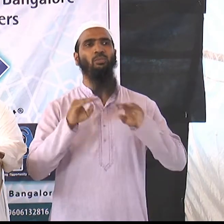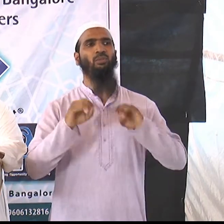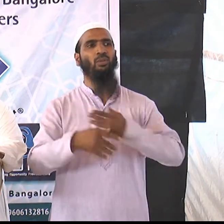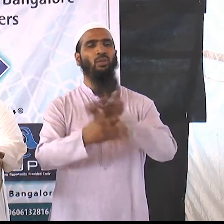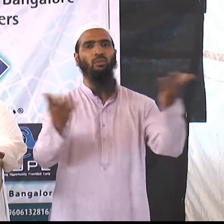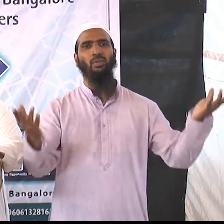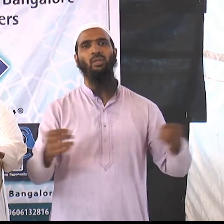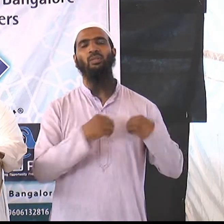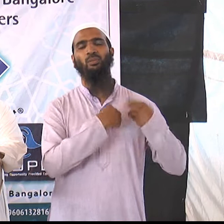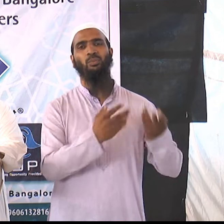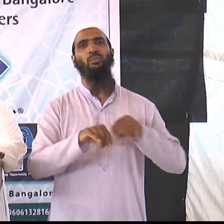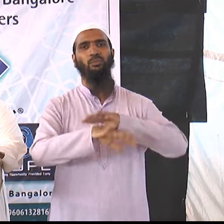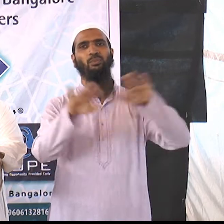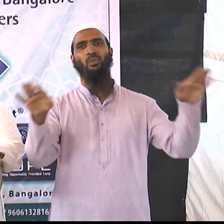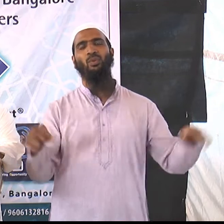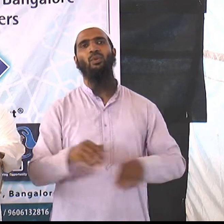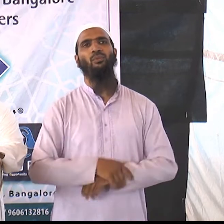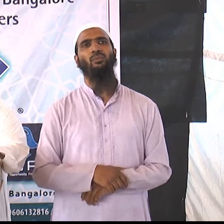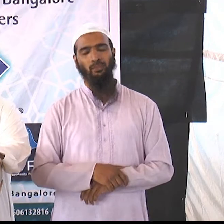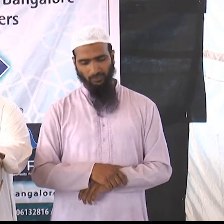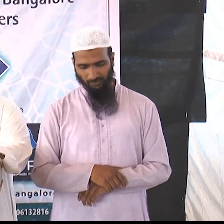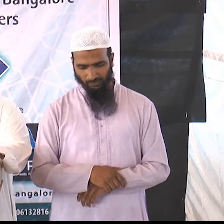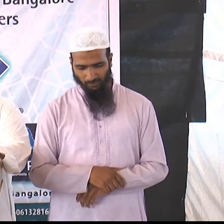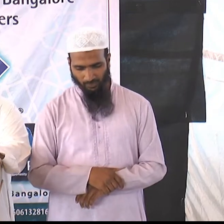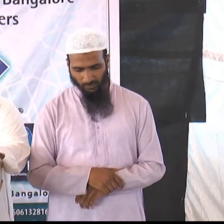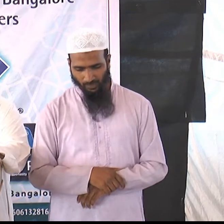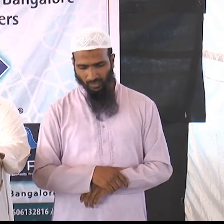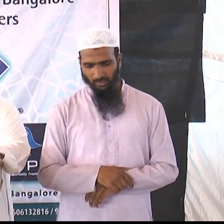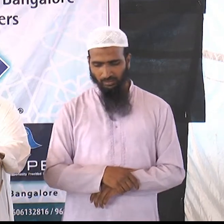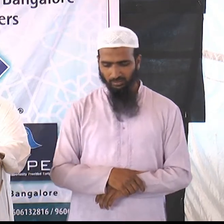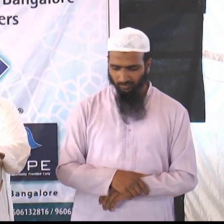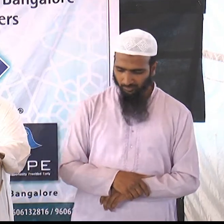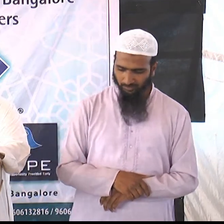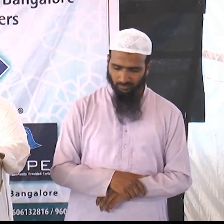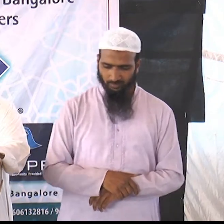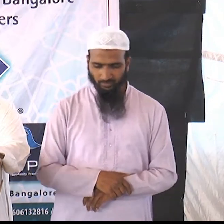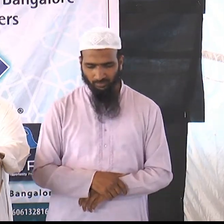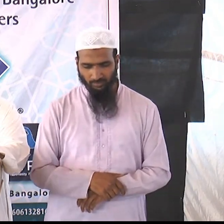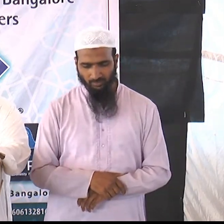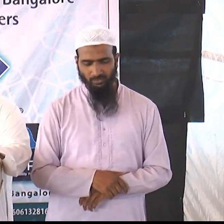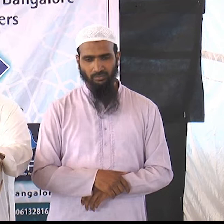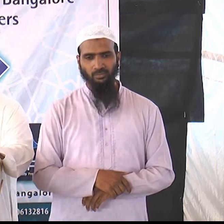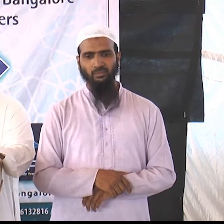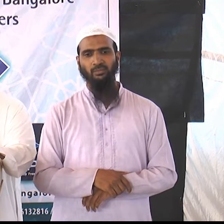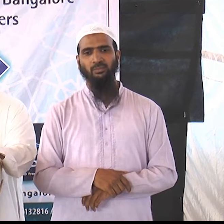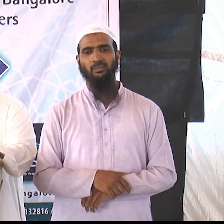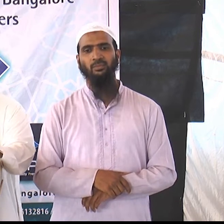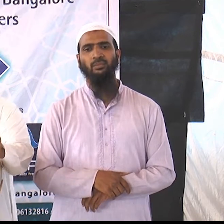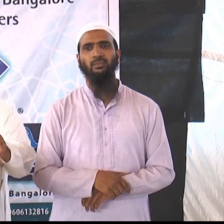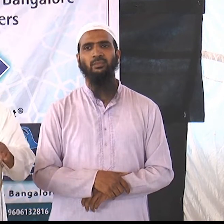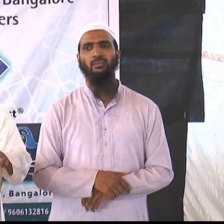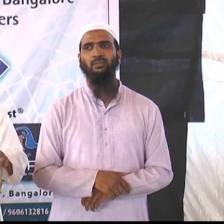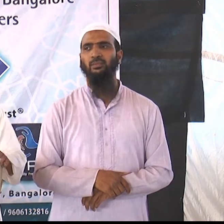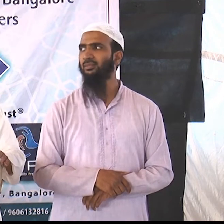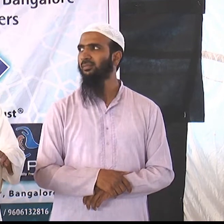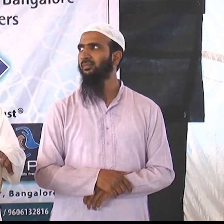peace, mercy and blessings of Allah, the most merciful, the especially merciful on all upon of you. On